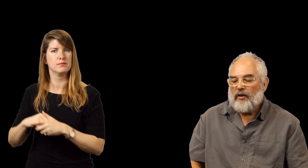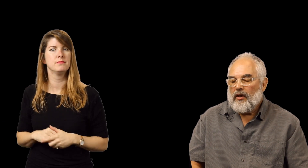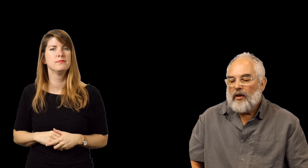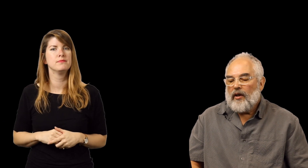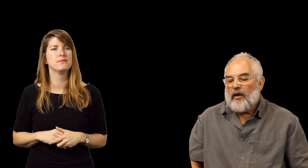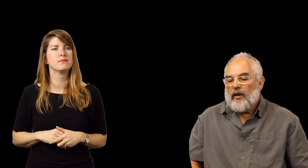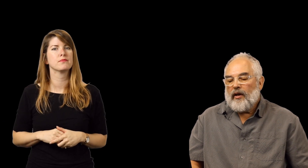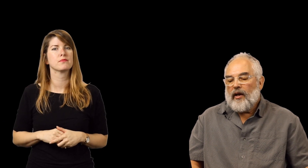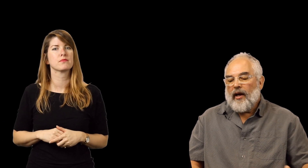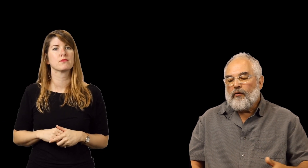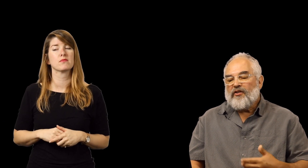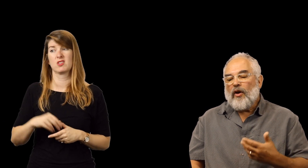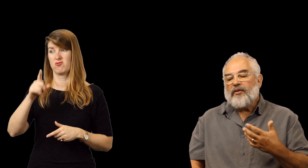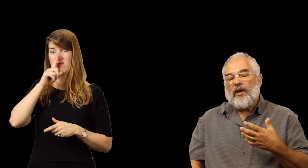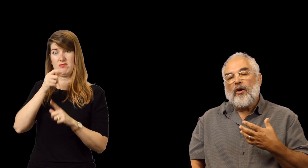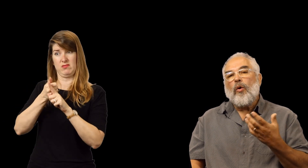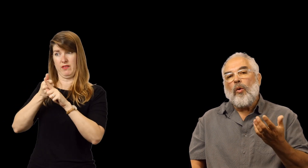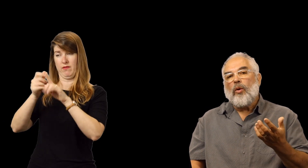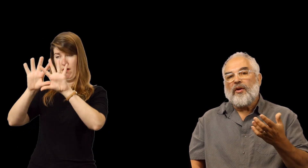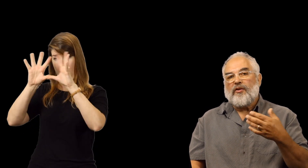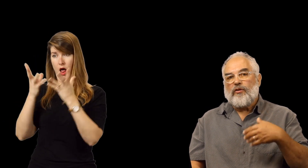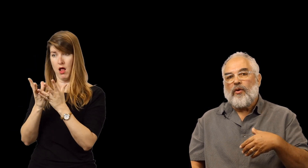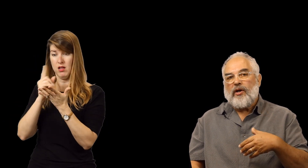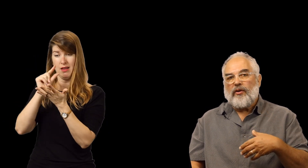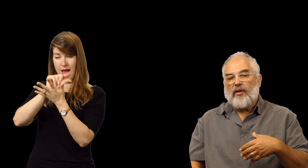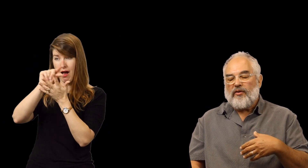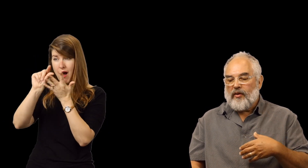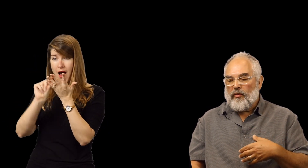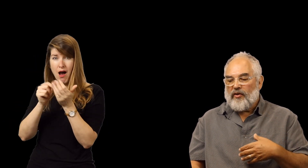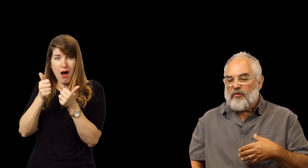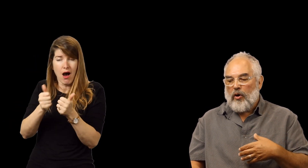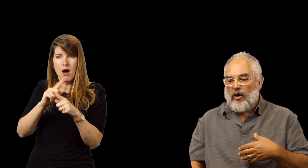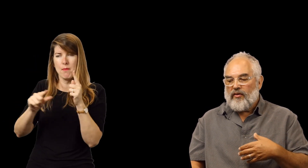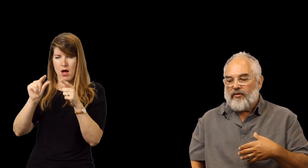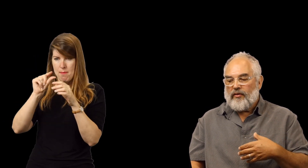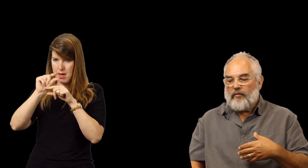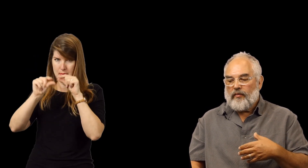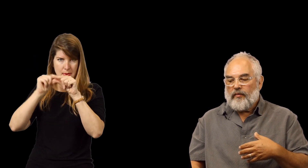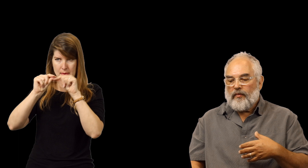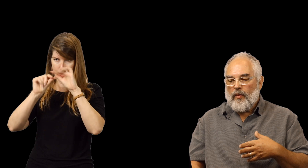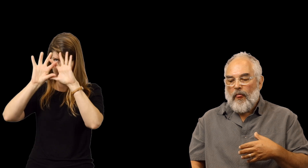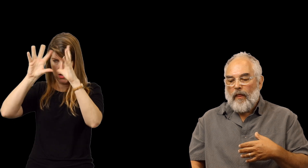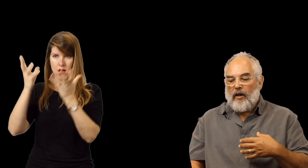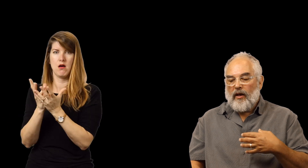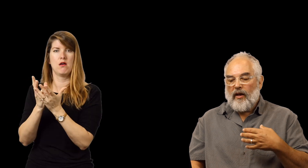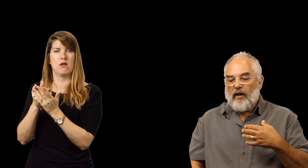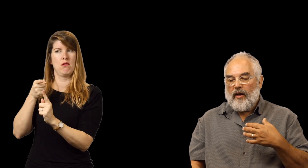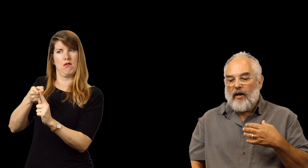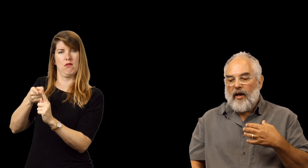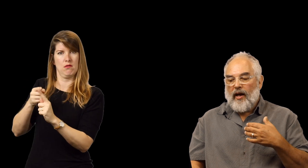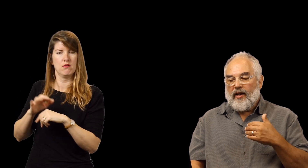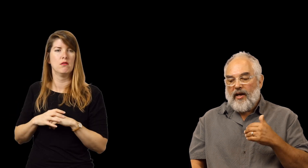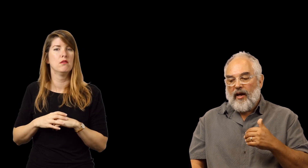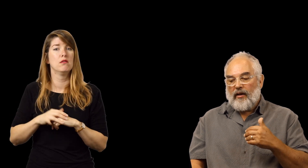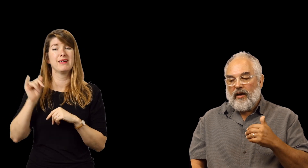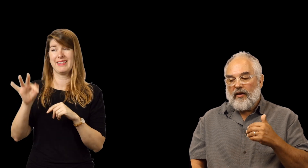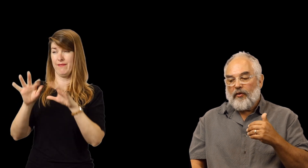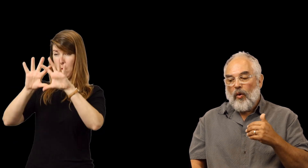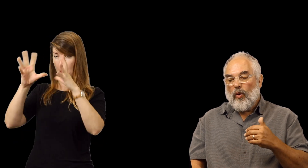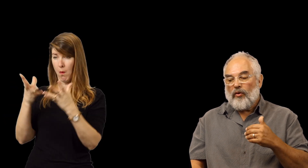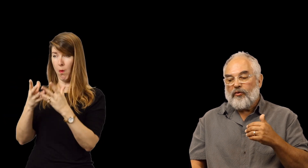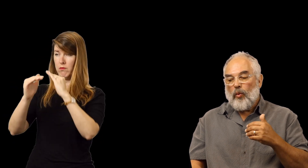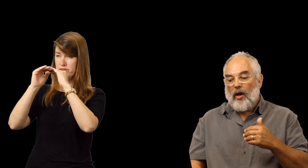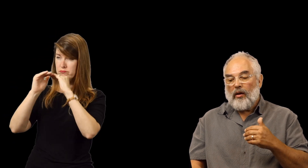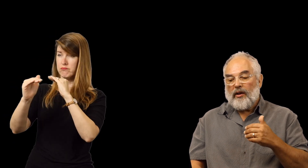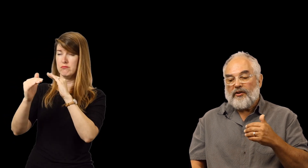be, and resulting in a whole that is greater than the sum of its parts. And again, if